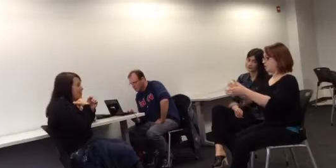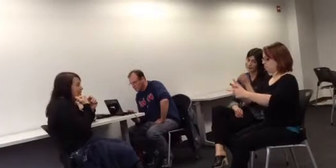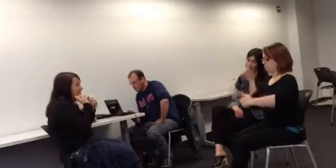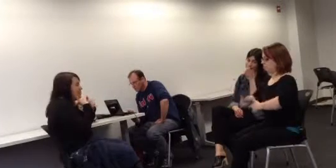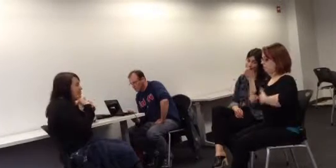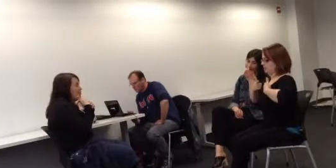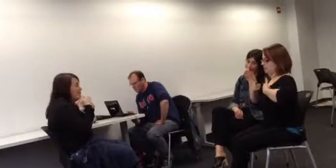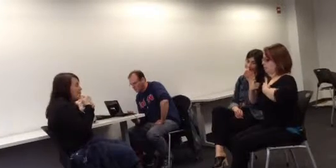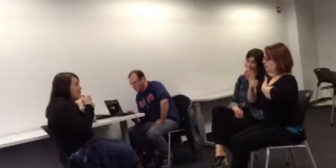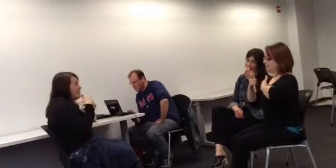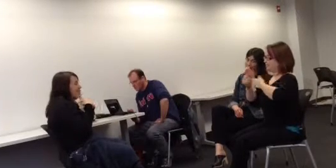Yes.